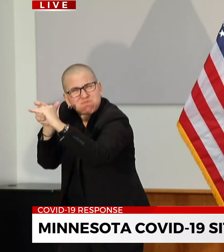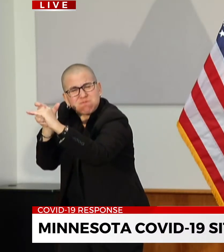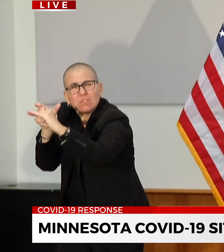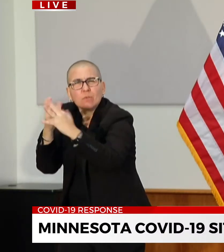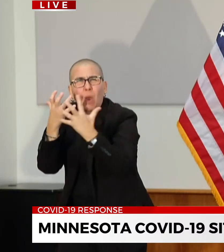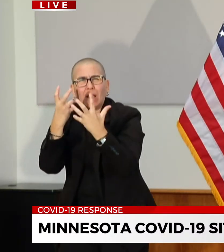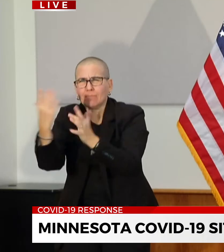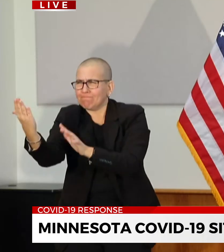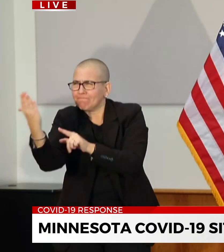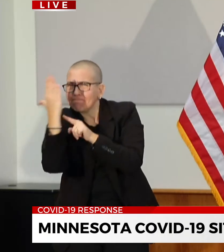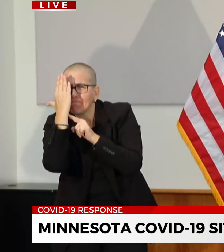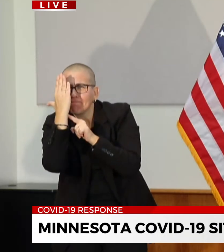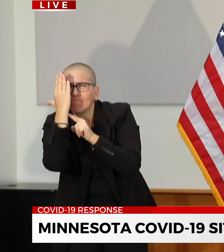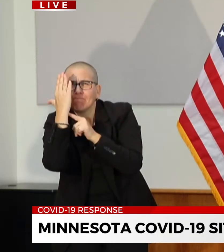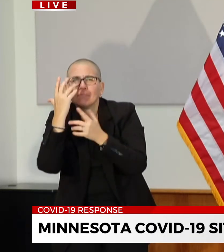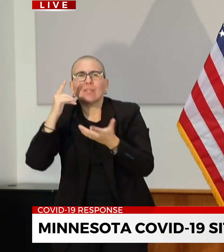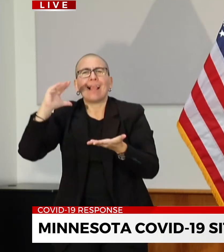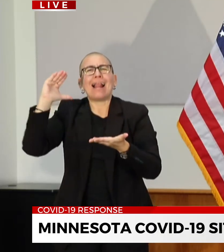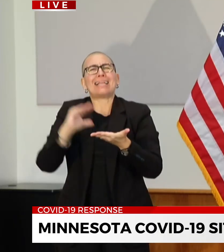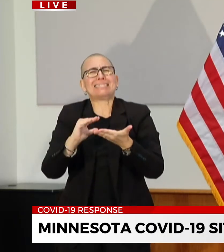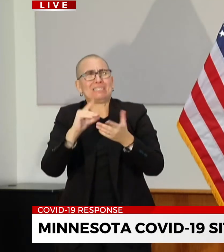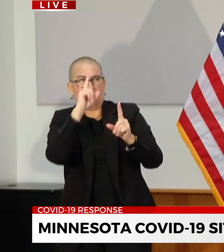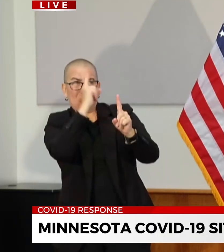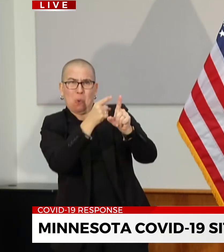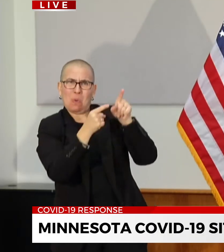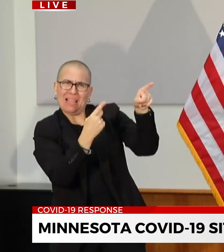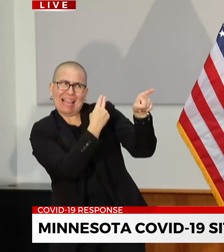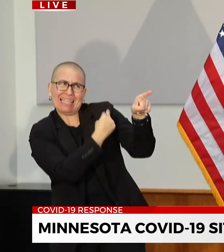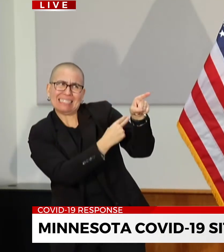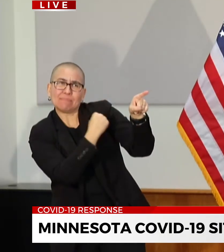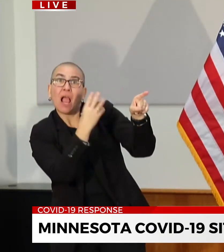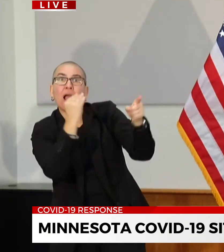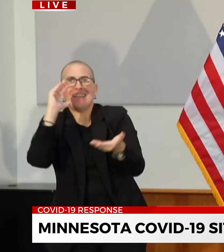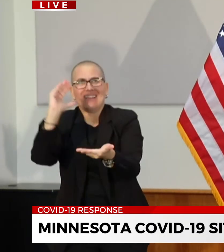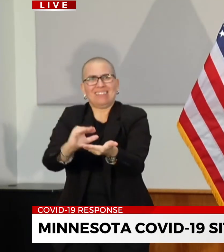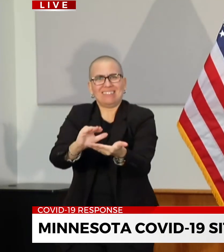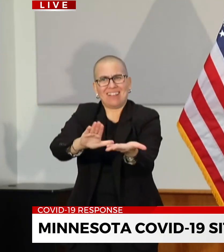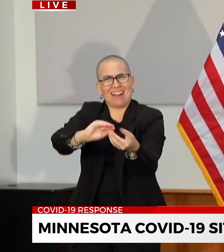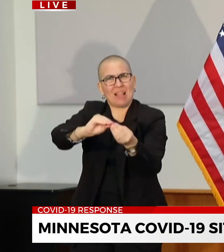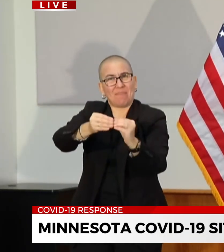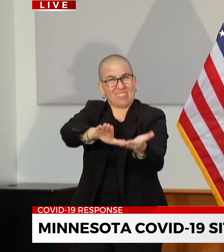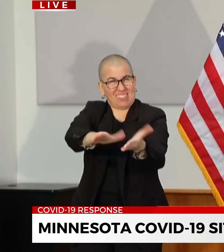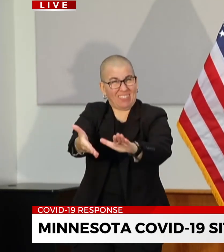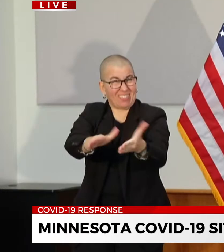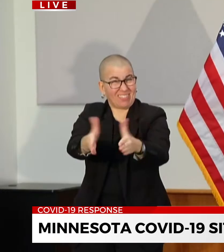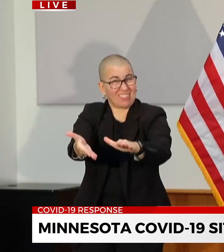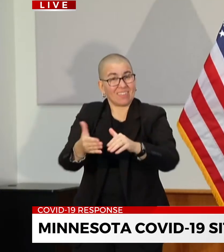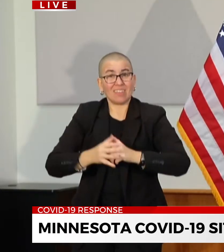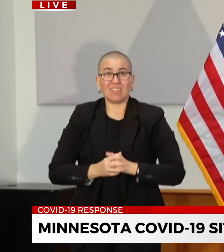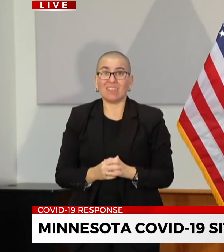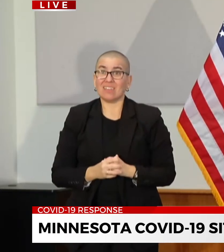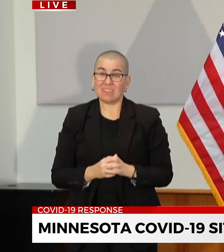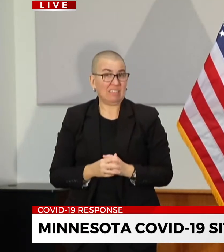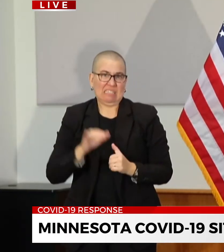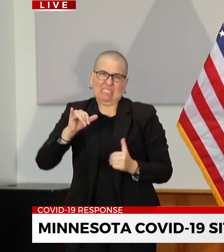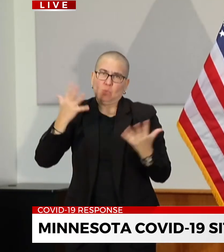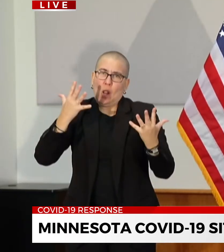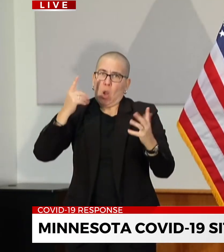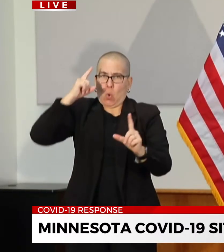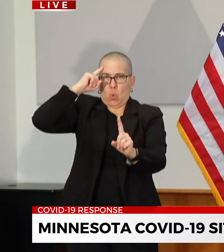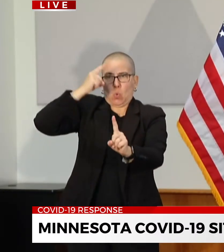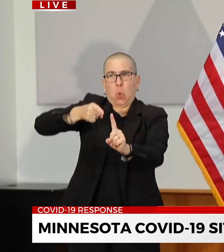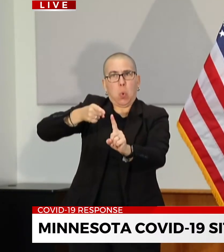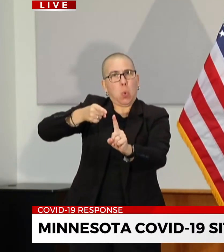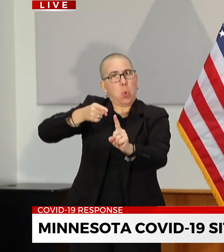less people in the hospital and fewer people dying from it. And that's been the process from the beginning, to make sure, one, we did not